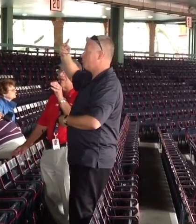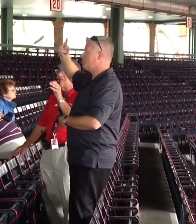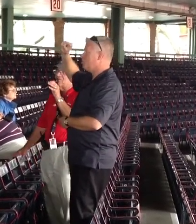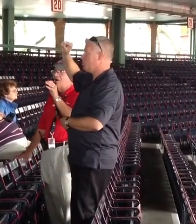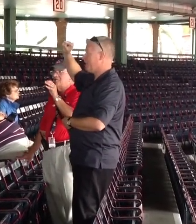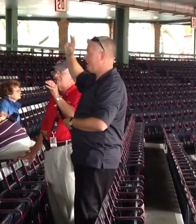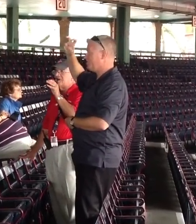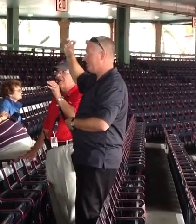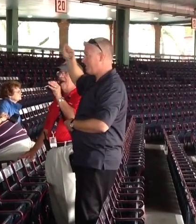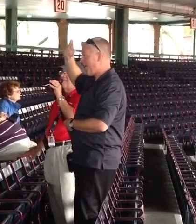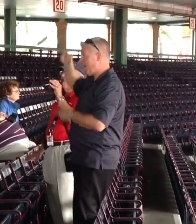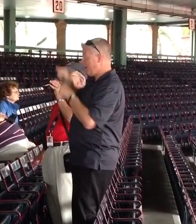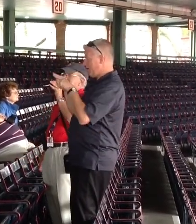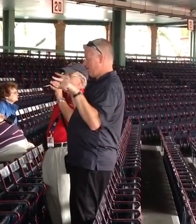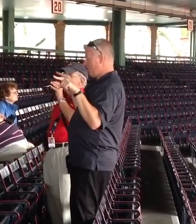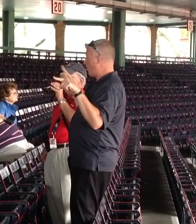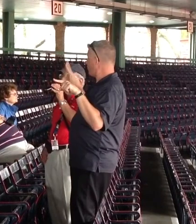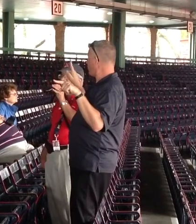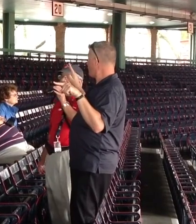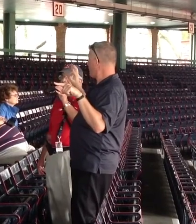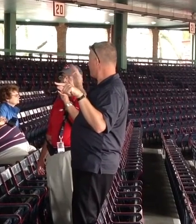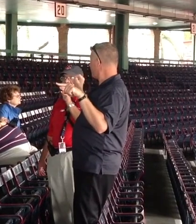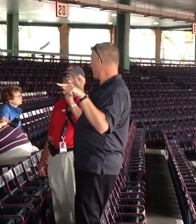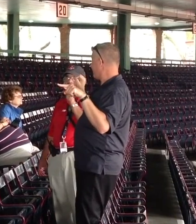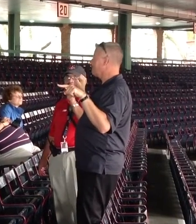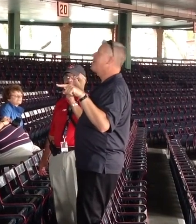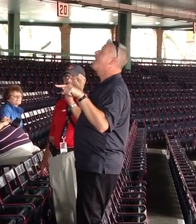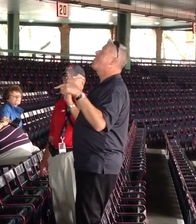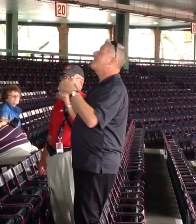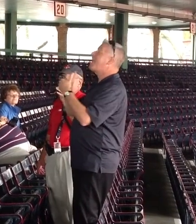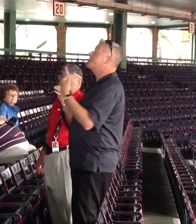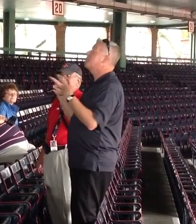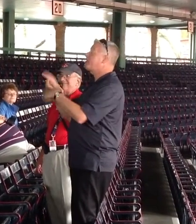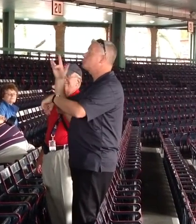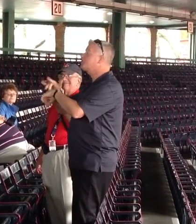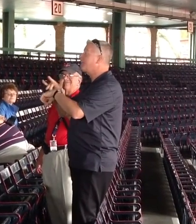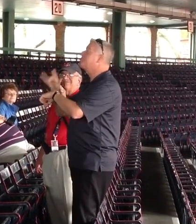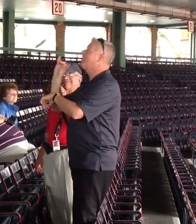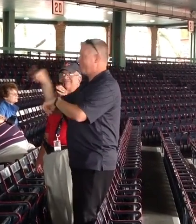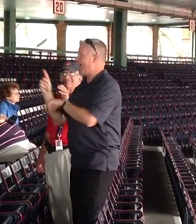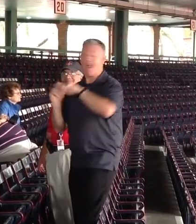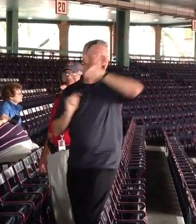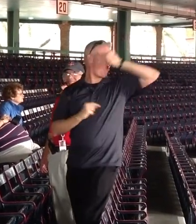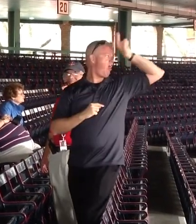231 feet across, and that's the next stop on our tour.